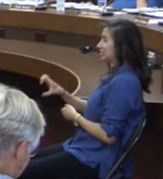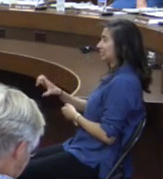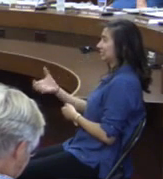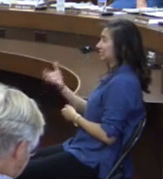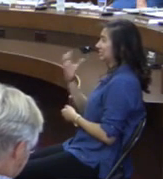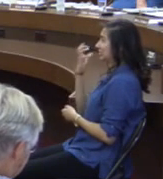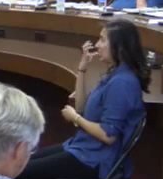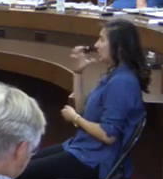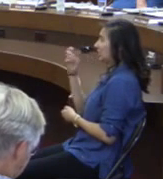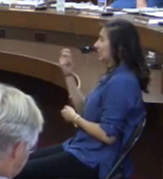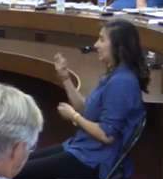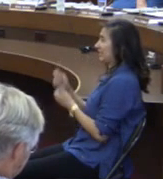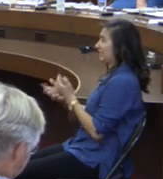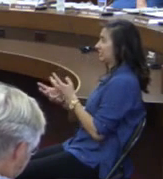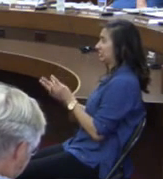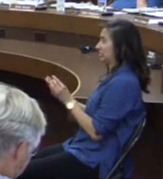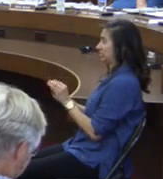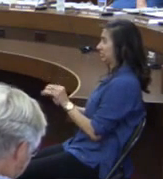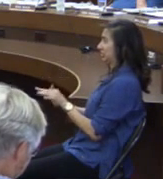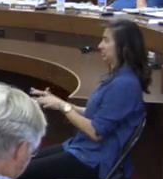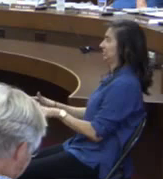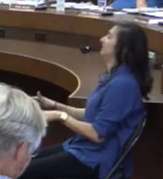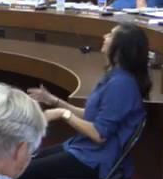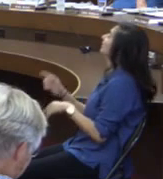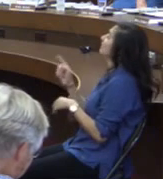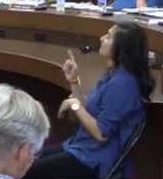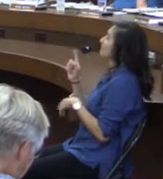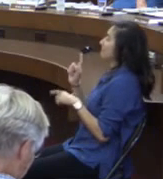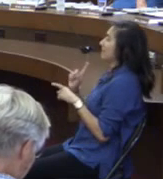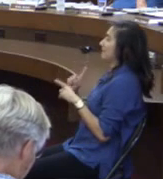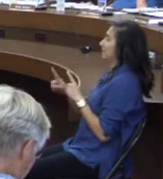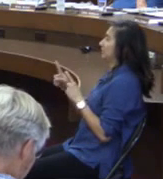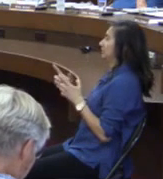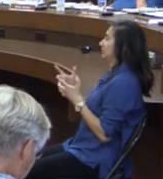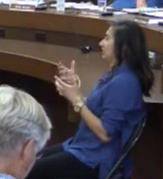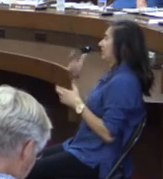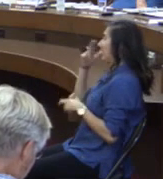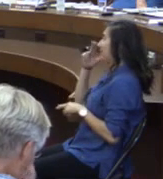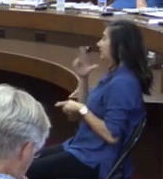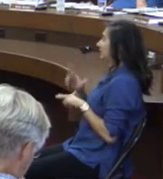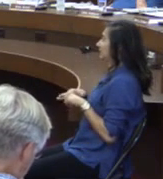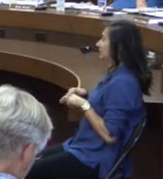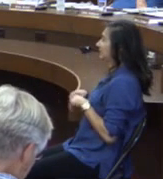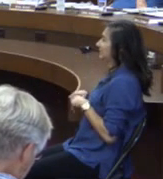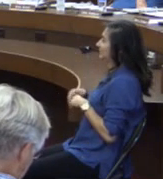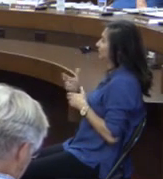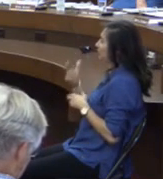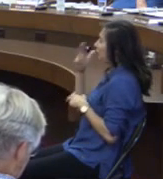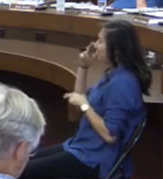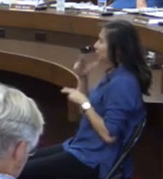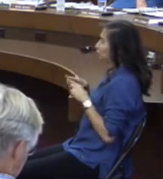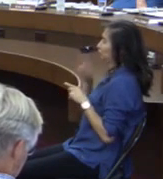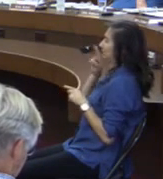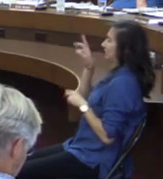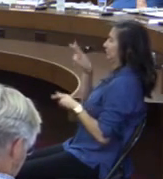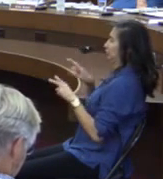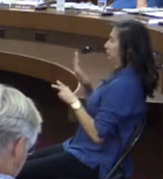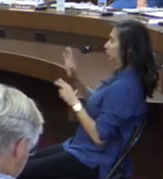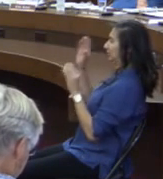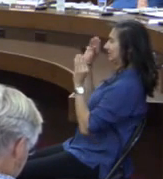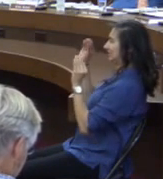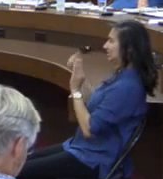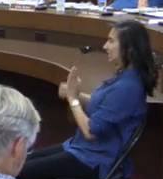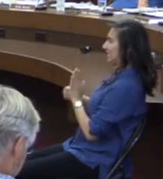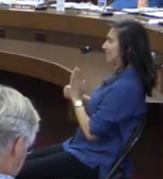thing just separates. So it was just so much fun to observe her in her